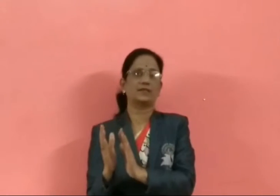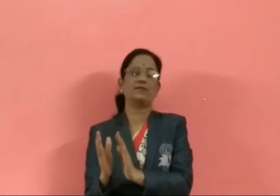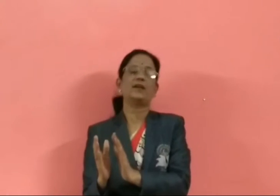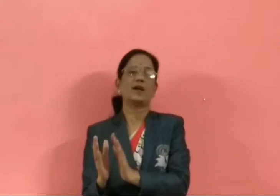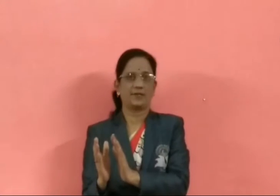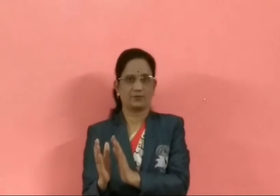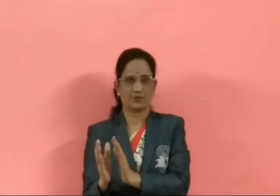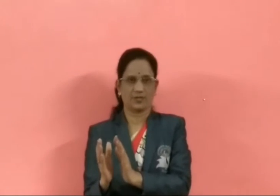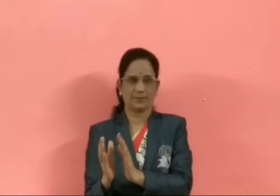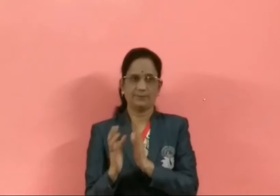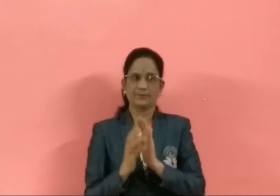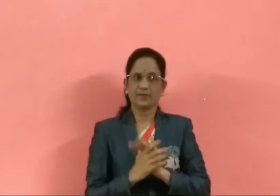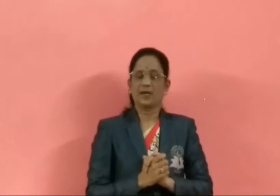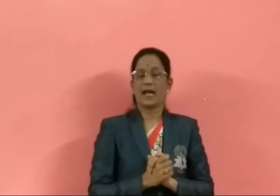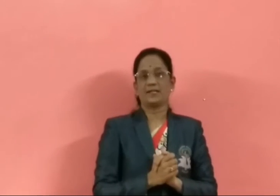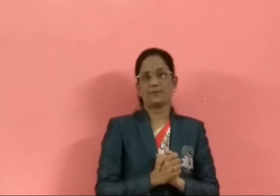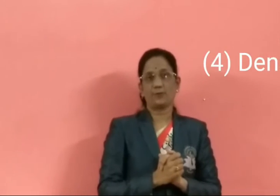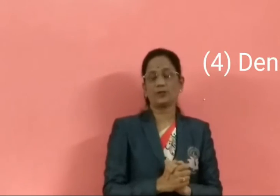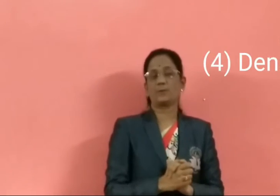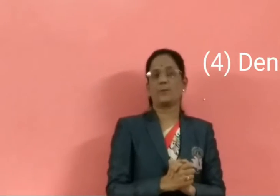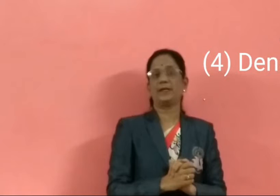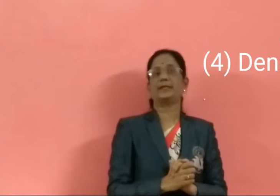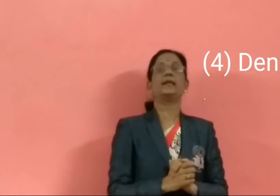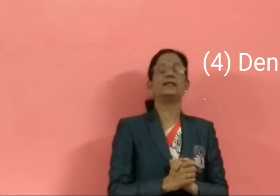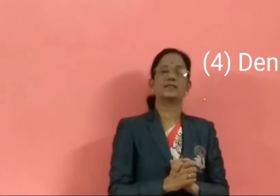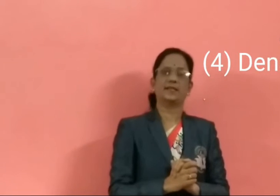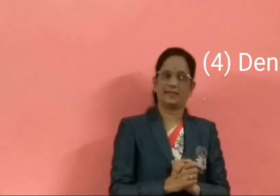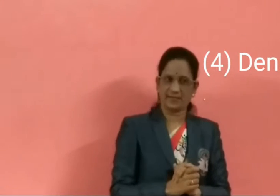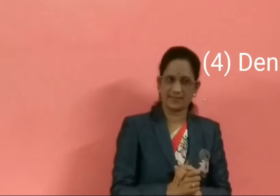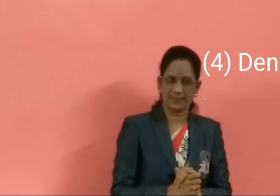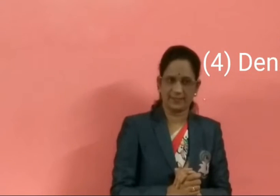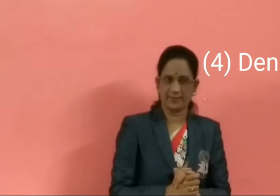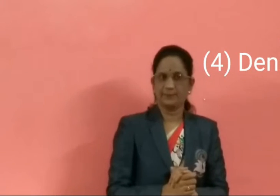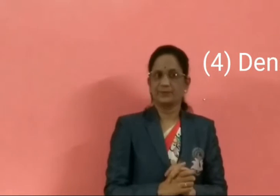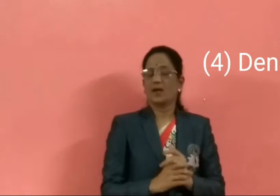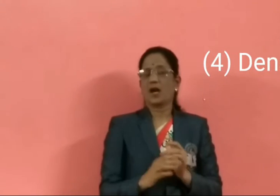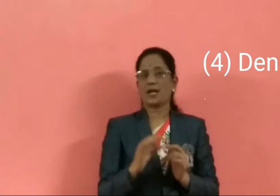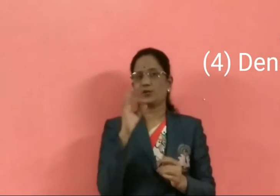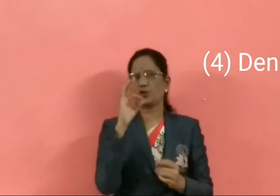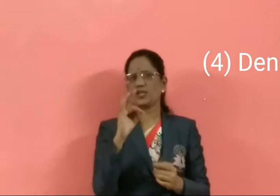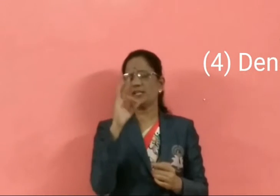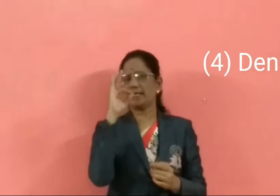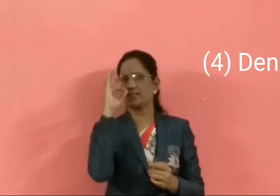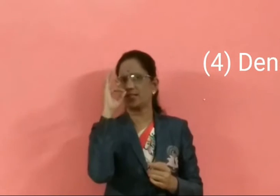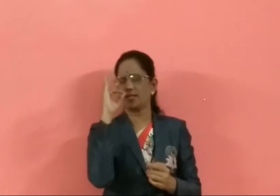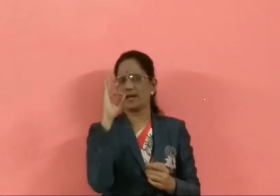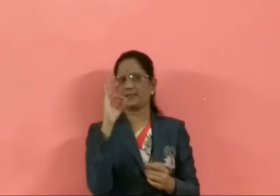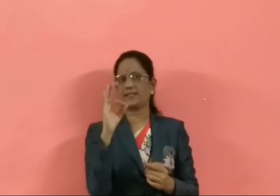liquid hydrogen. And the fourth property is the density. Hydrogen is the